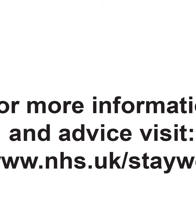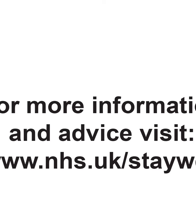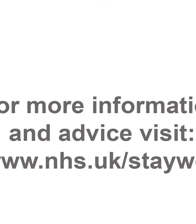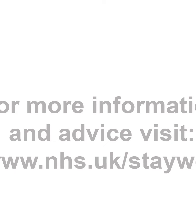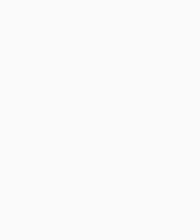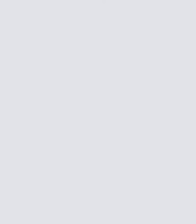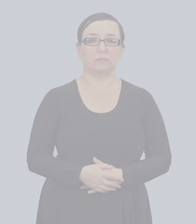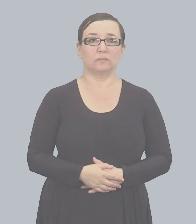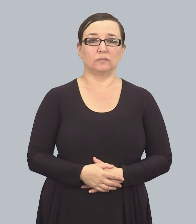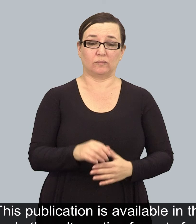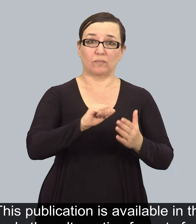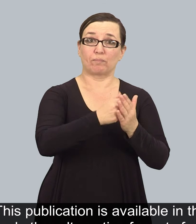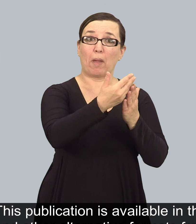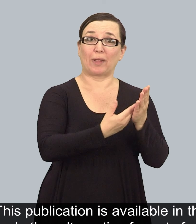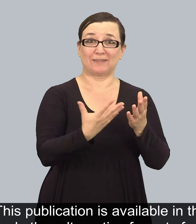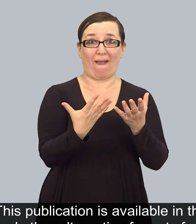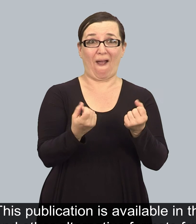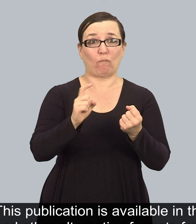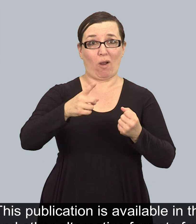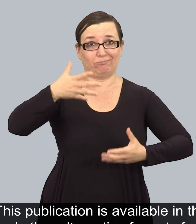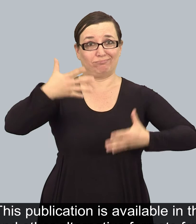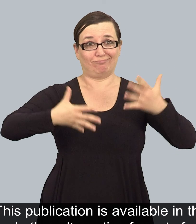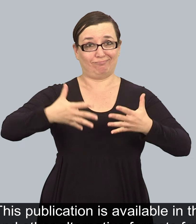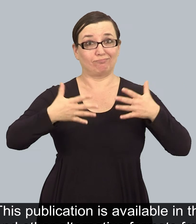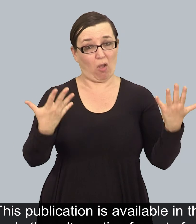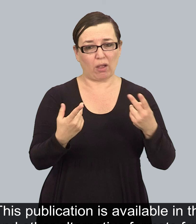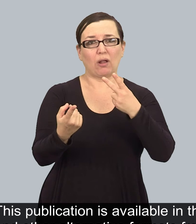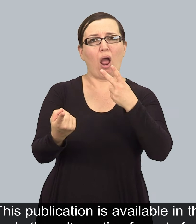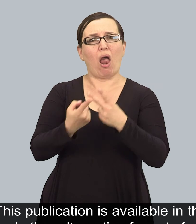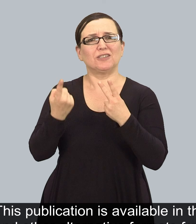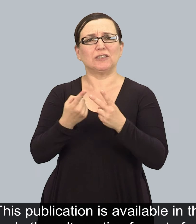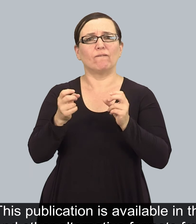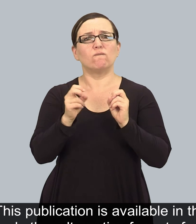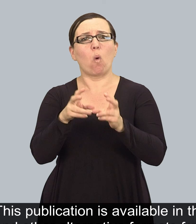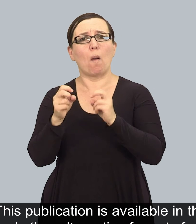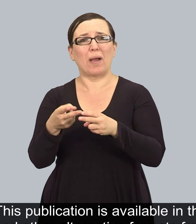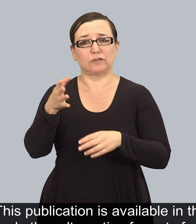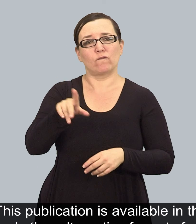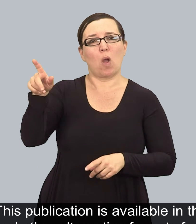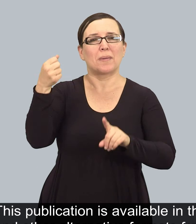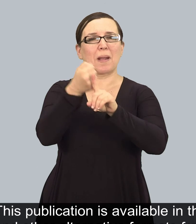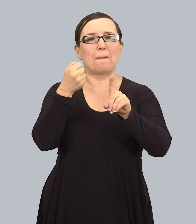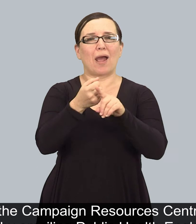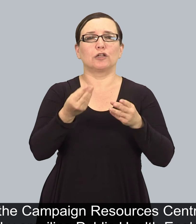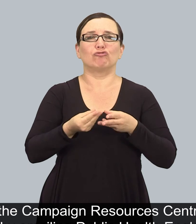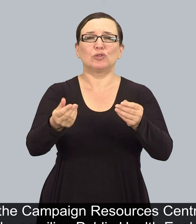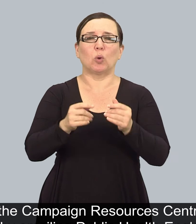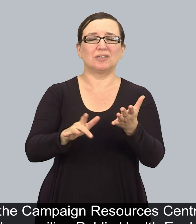www.nhs.uk/staywell. This publication is available in this and other alternative formats from the Campaign Resources